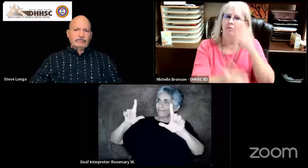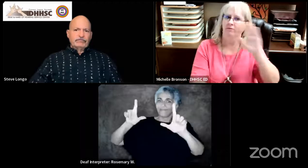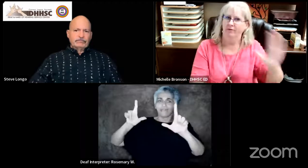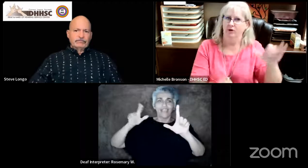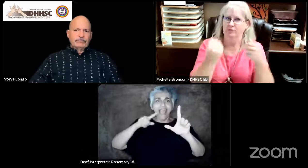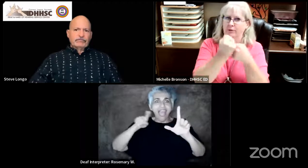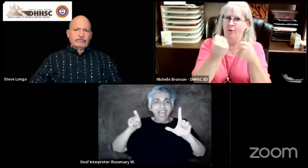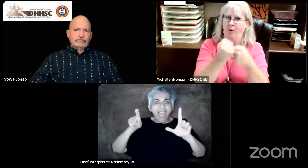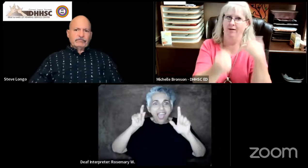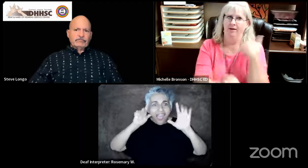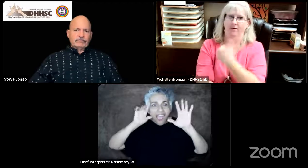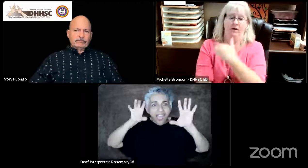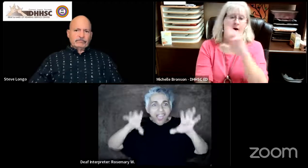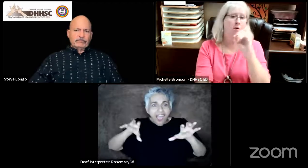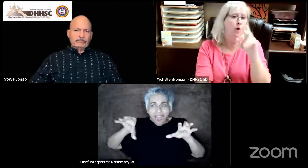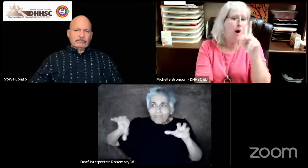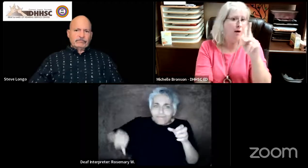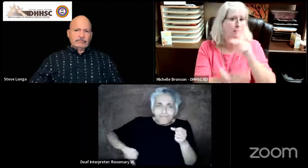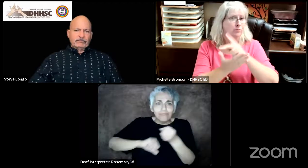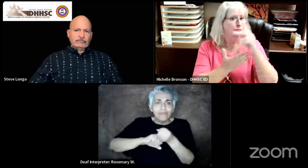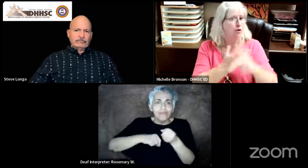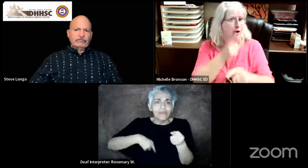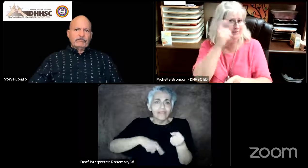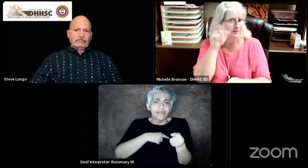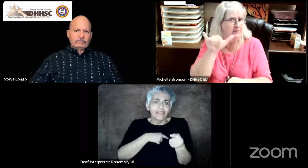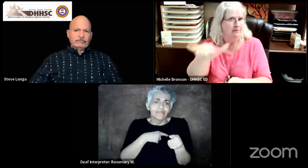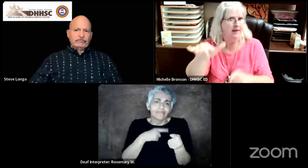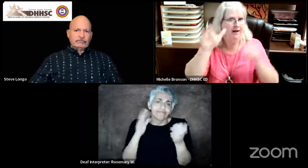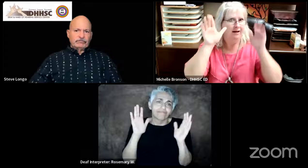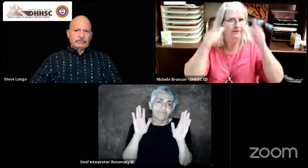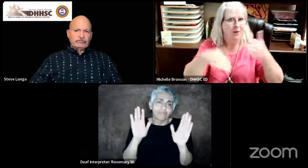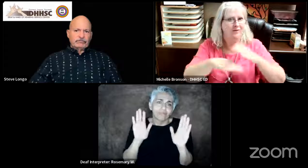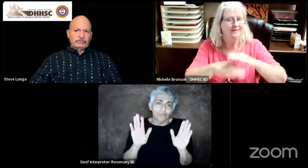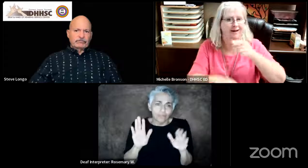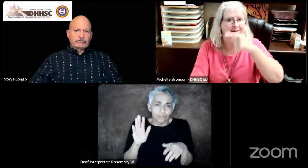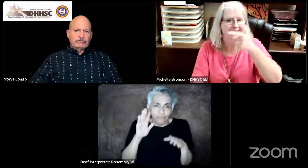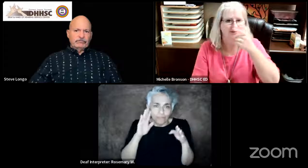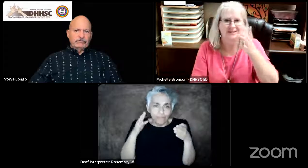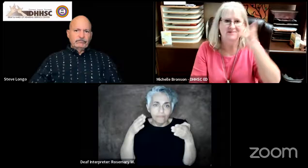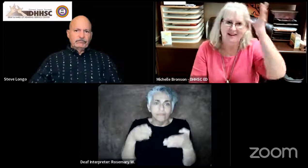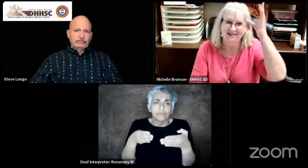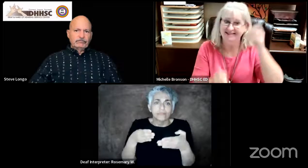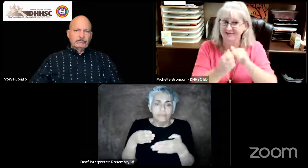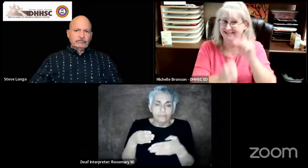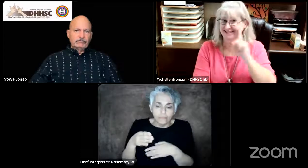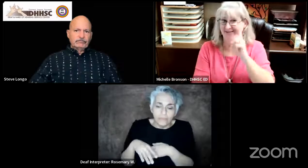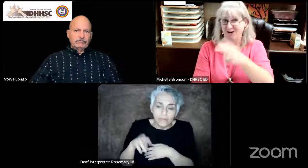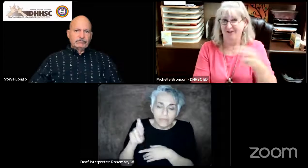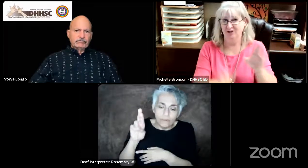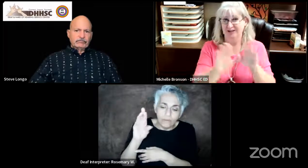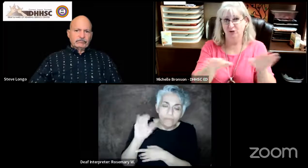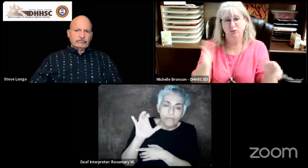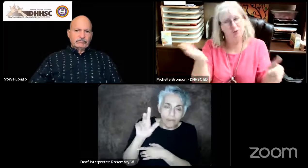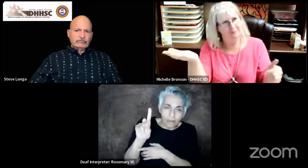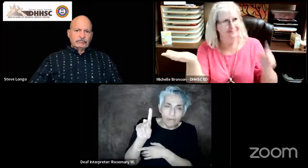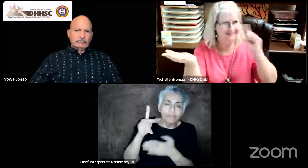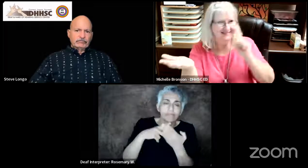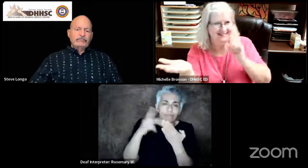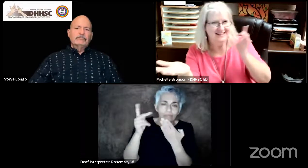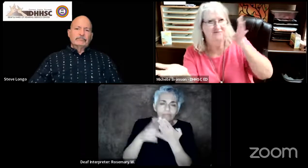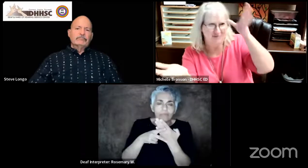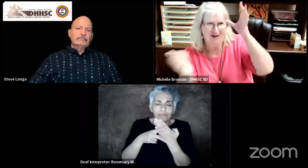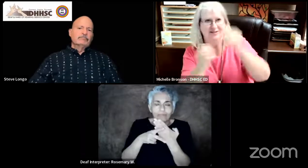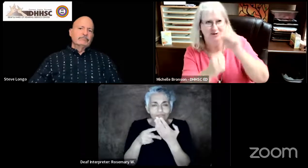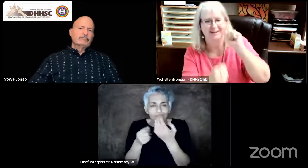we got that $1,000. We were very surprised and we are very thankful for that support, because Rock is the one that focuses on the hearing